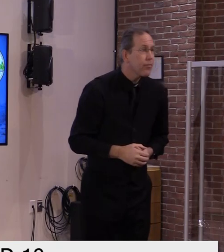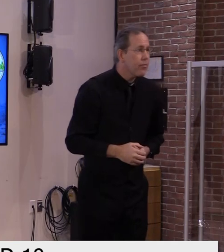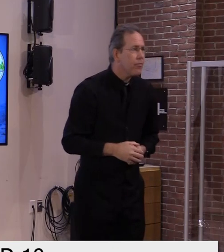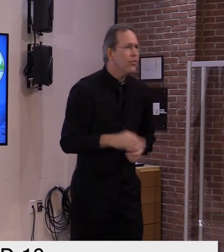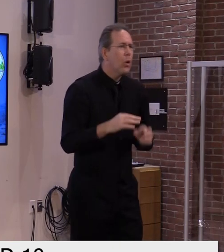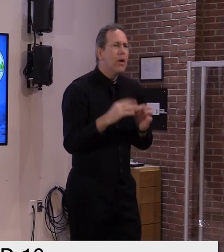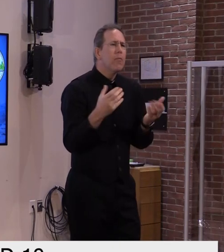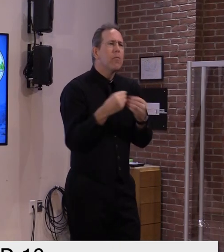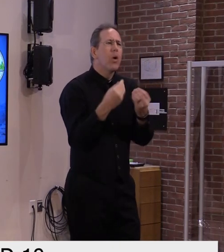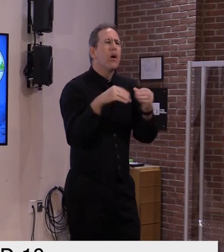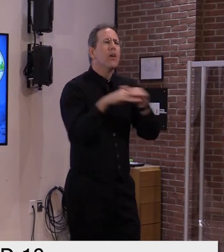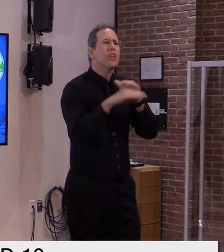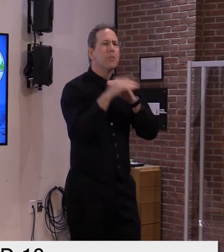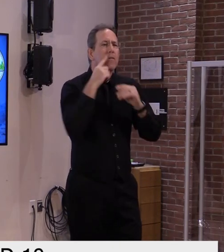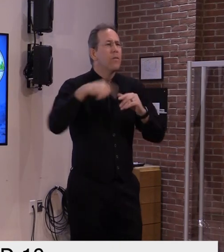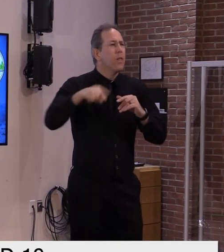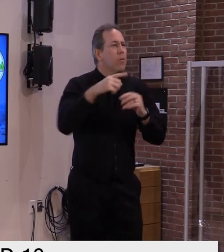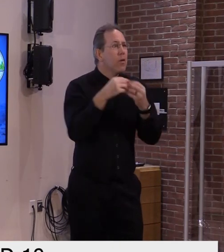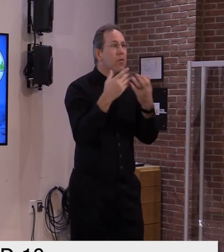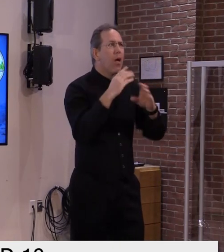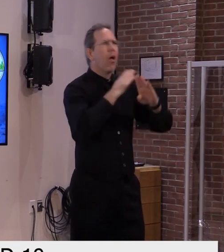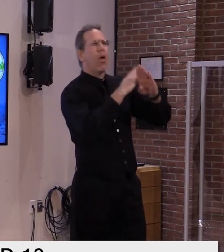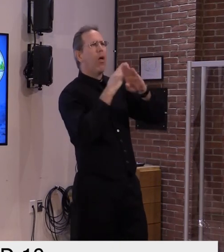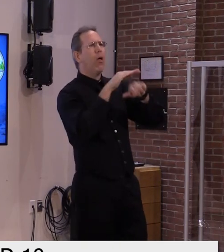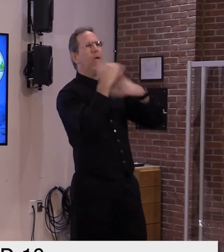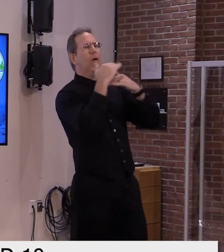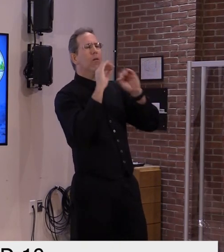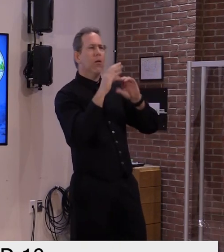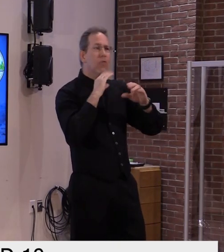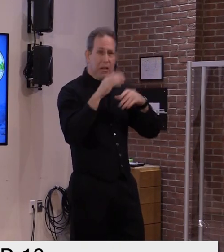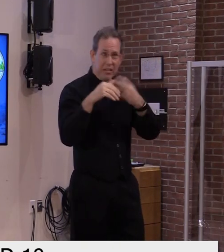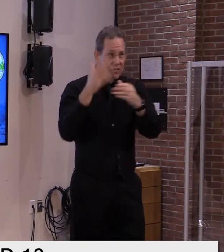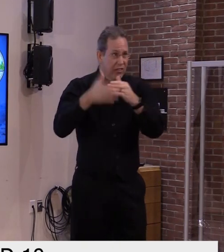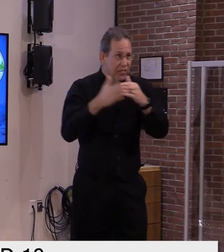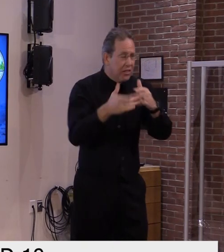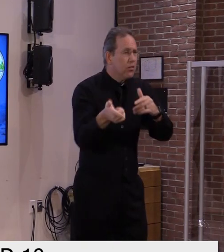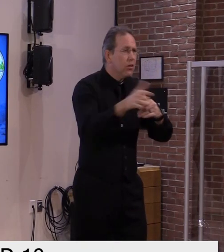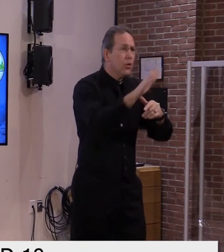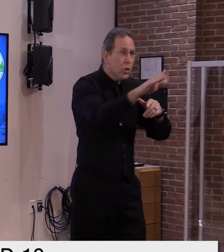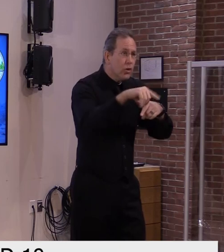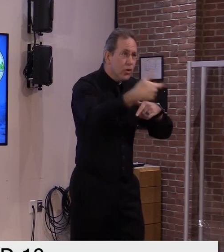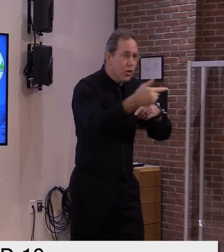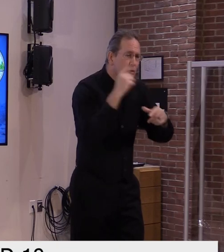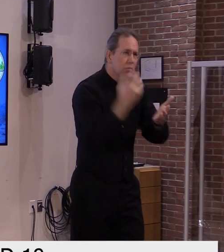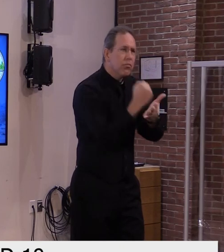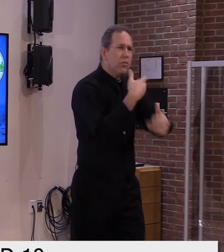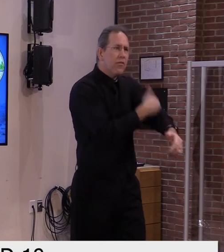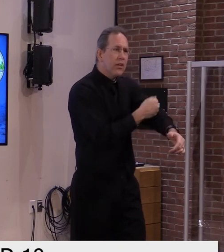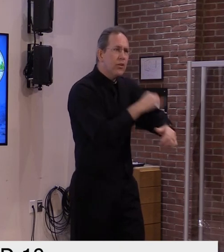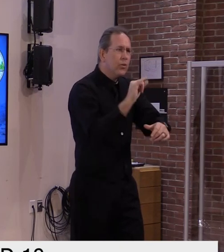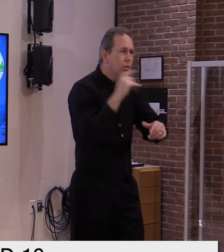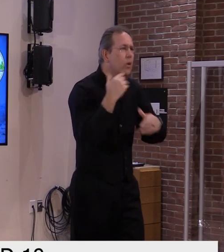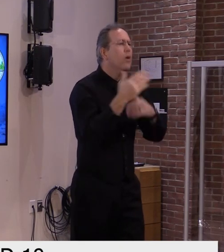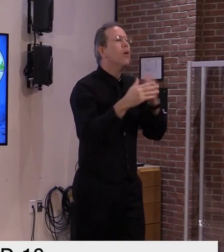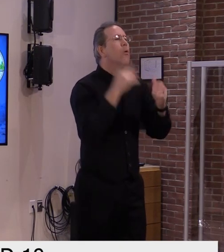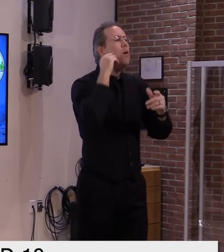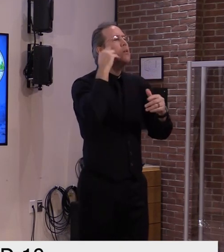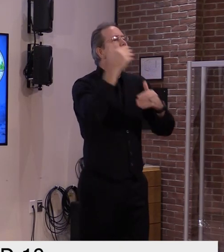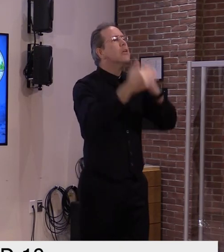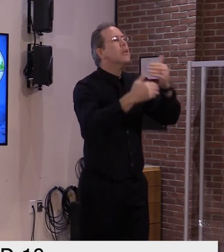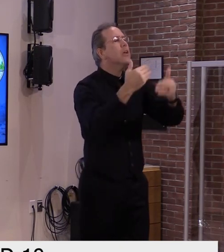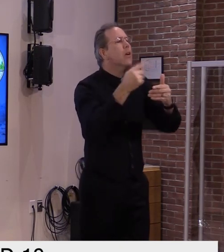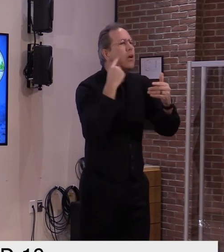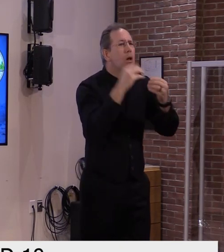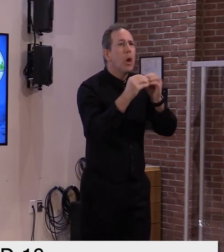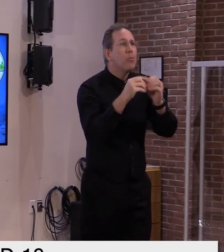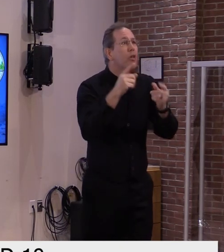critical. With our based on age plan, we'll see the number of deaths decrease, even if the number of cases remain